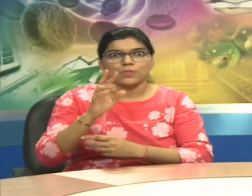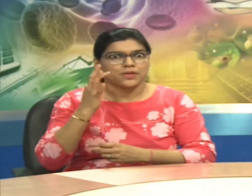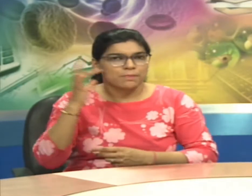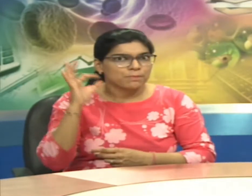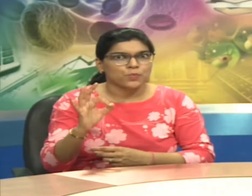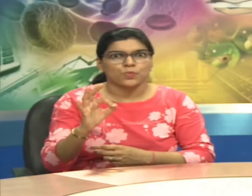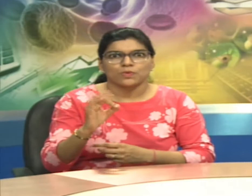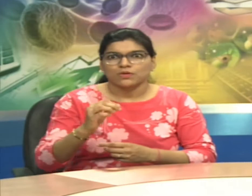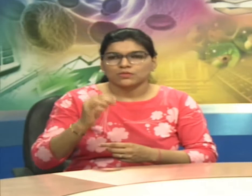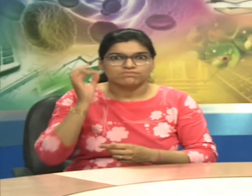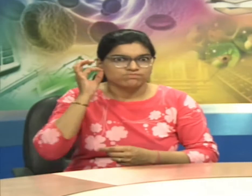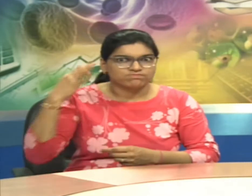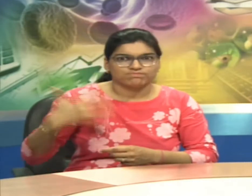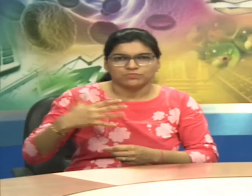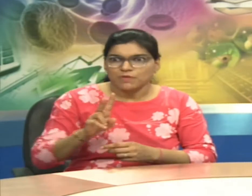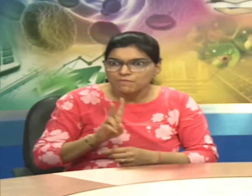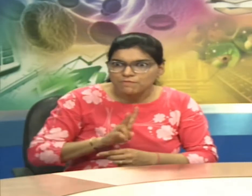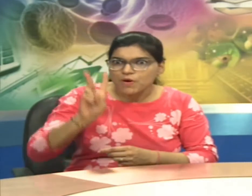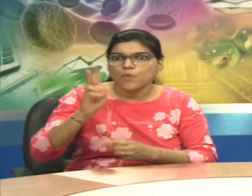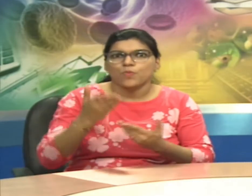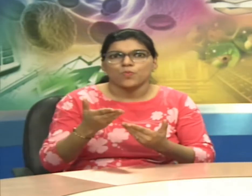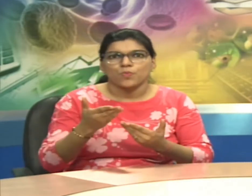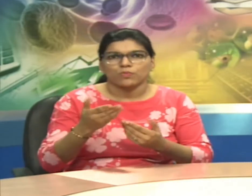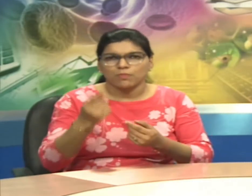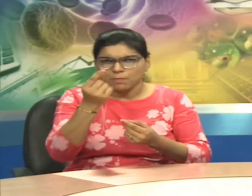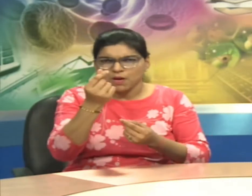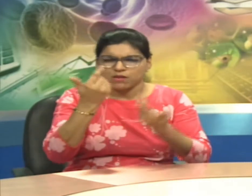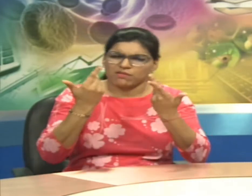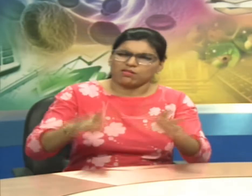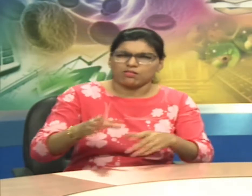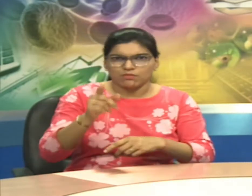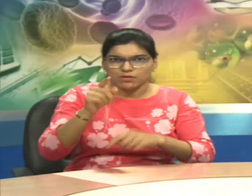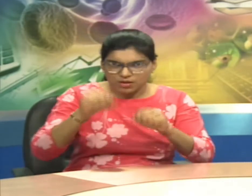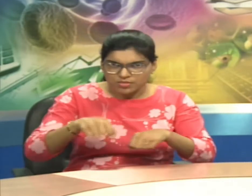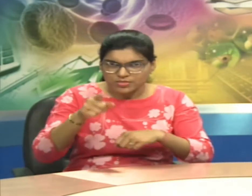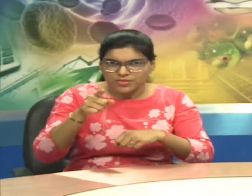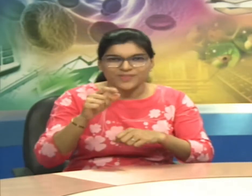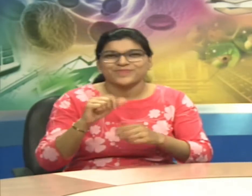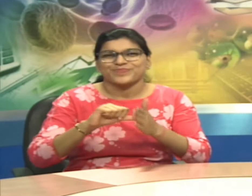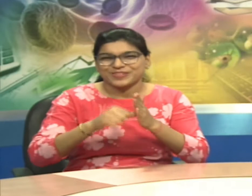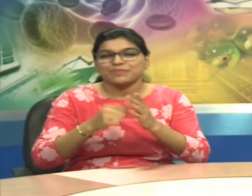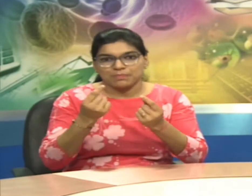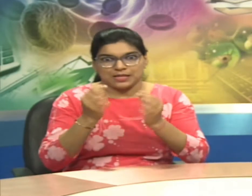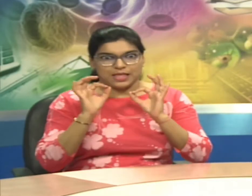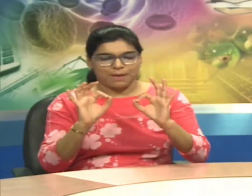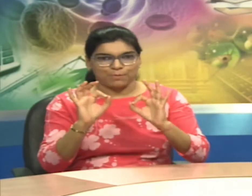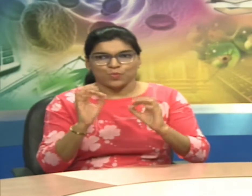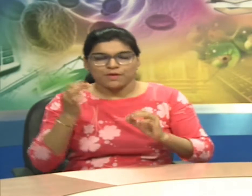Next is valuable, which means important. Money is a